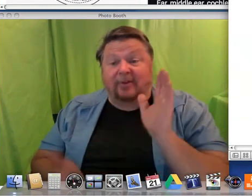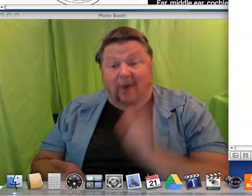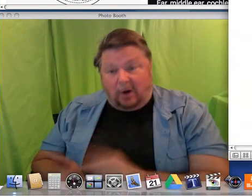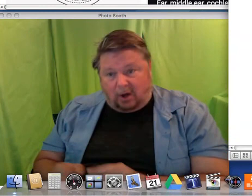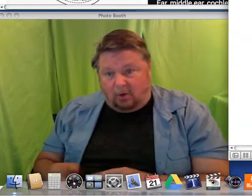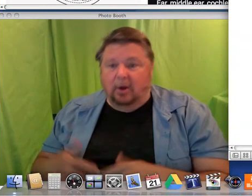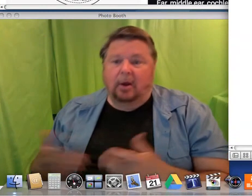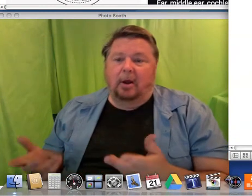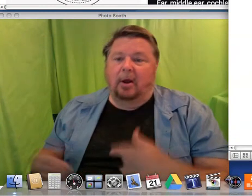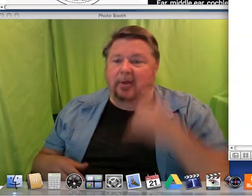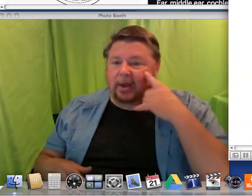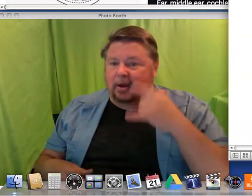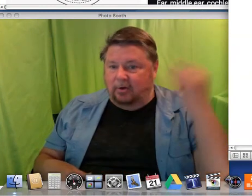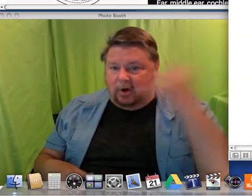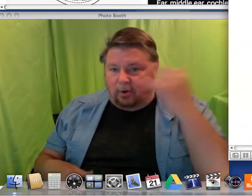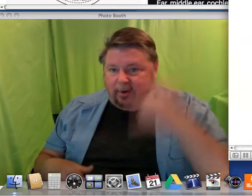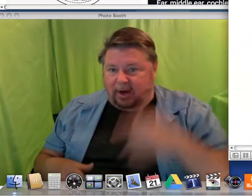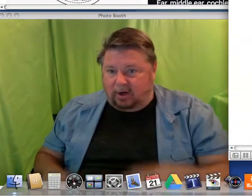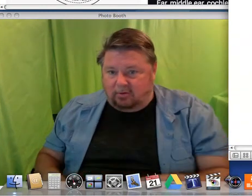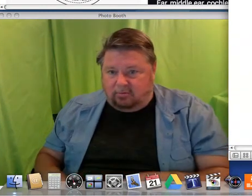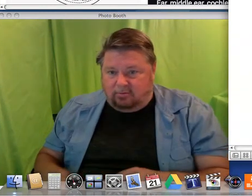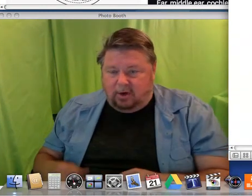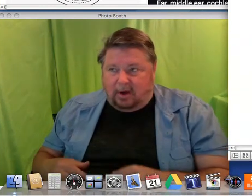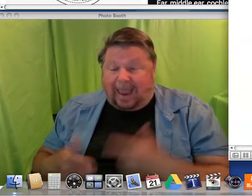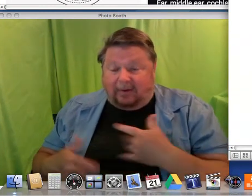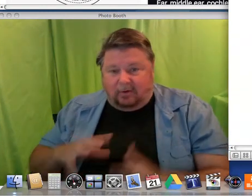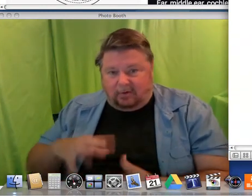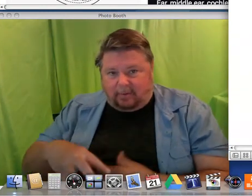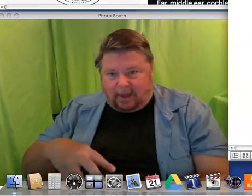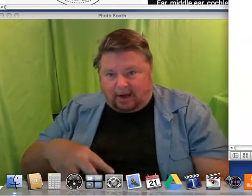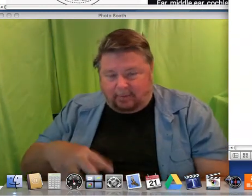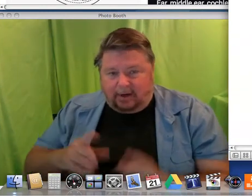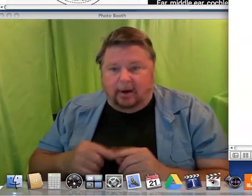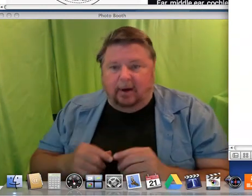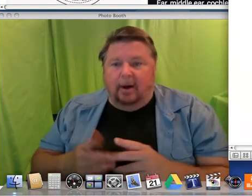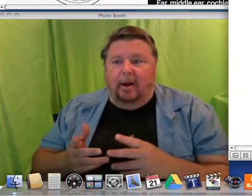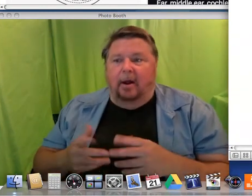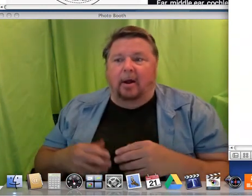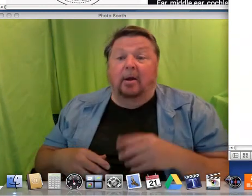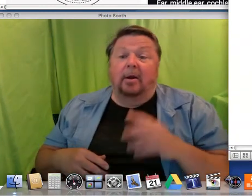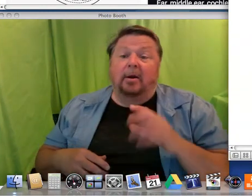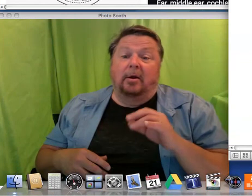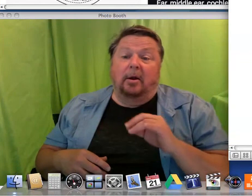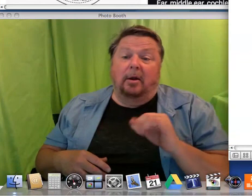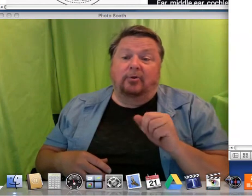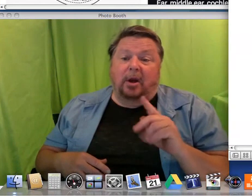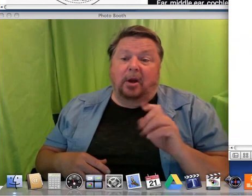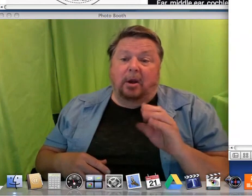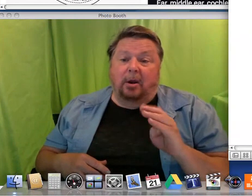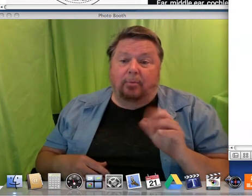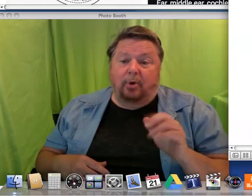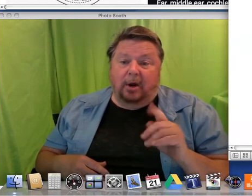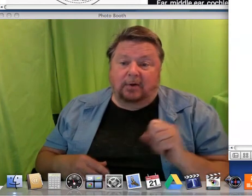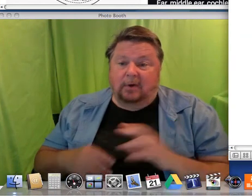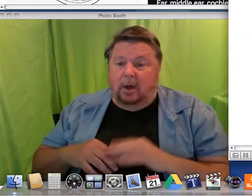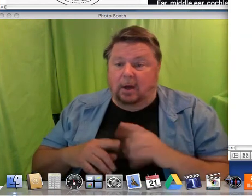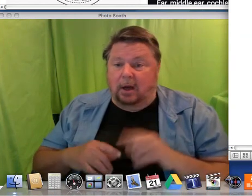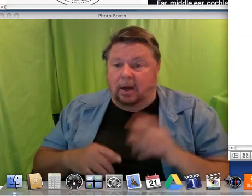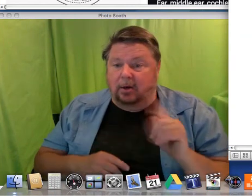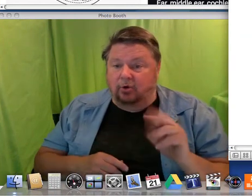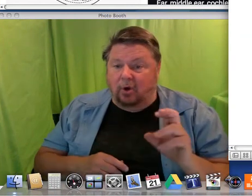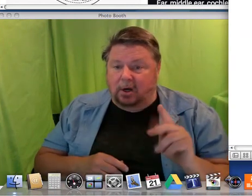125 is very low. I think jet airplane has some of that element in it. Jake brakes